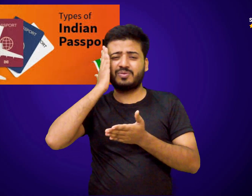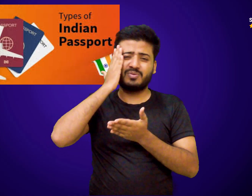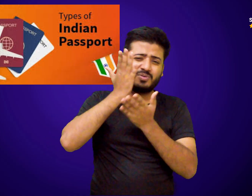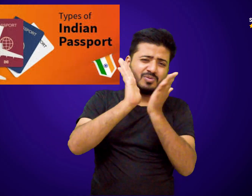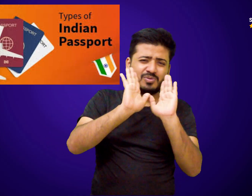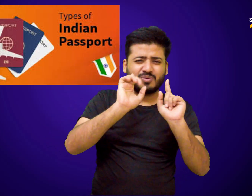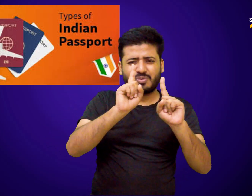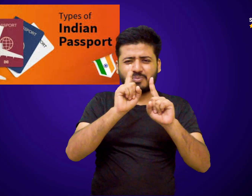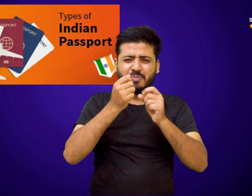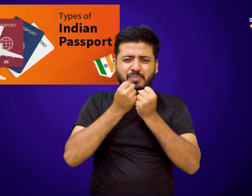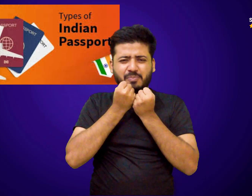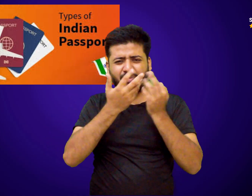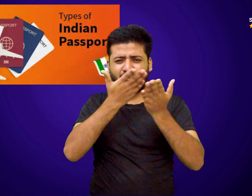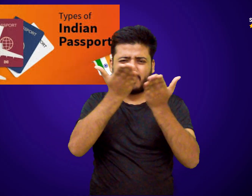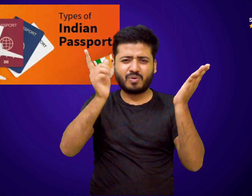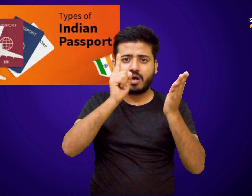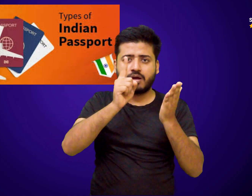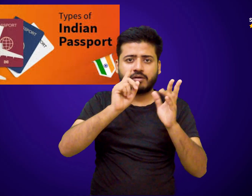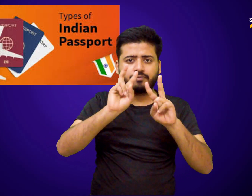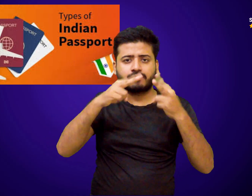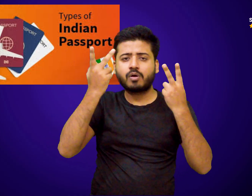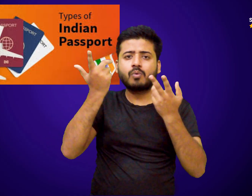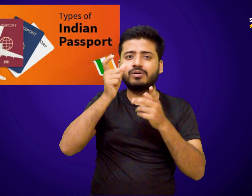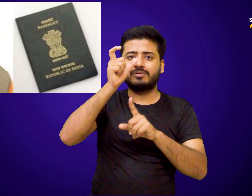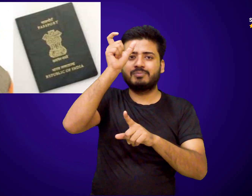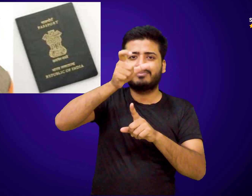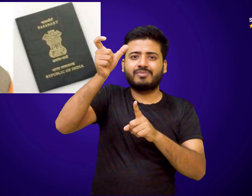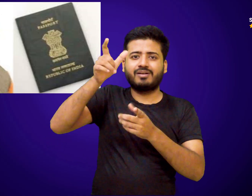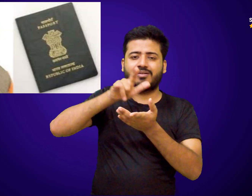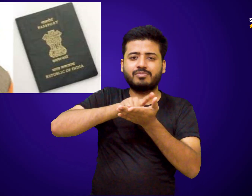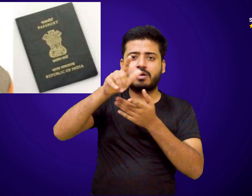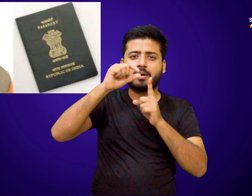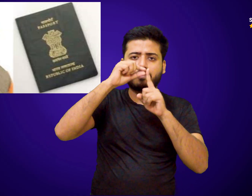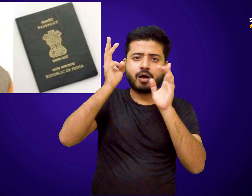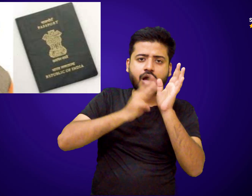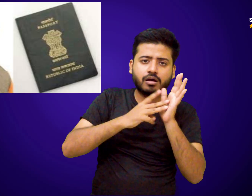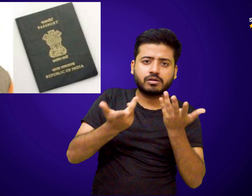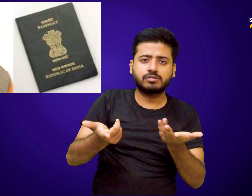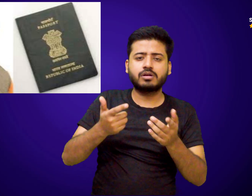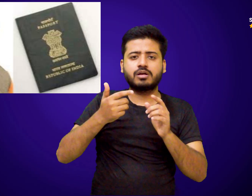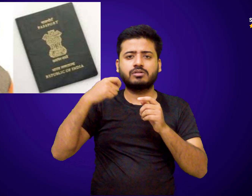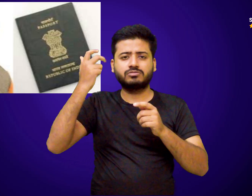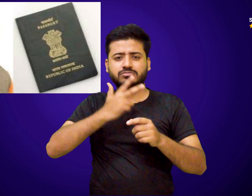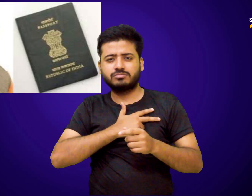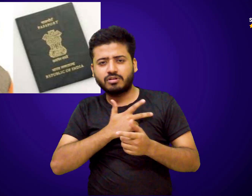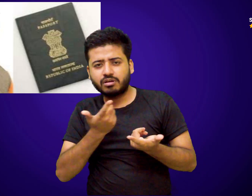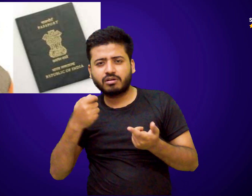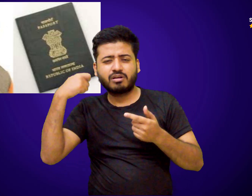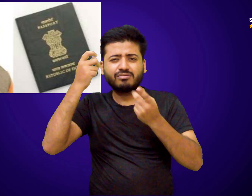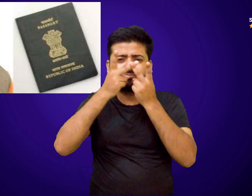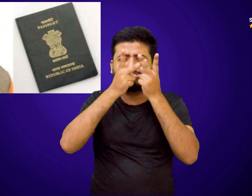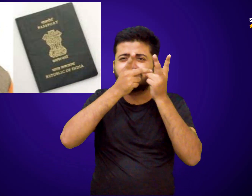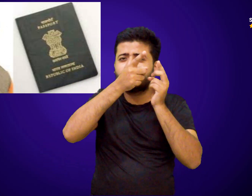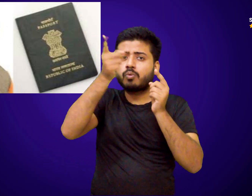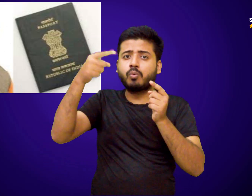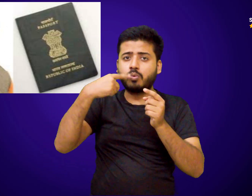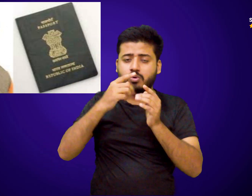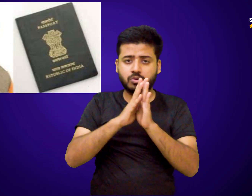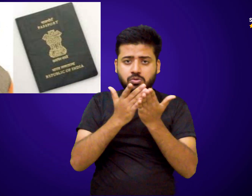colors and their purpose. Navy blue. Purpose. This is the most common passport, issued to ordinary Indian